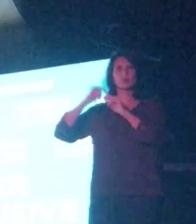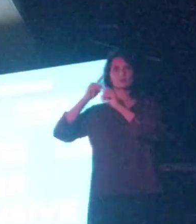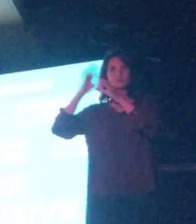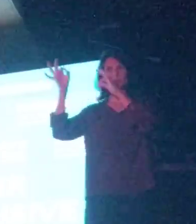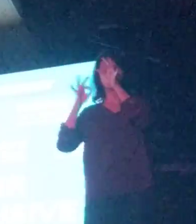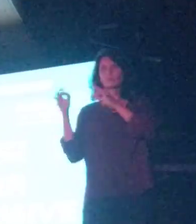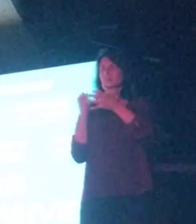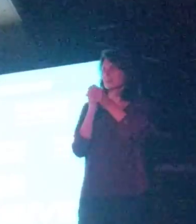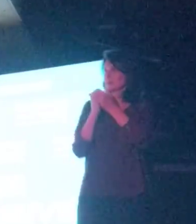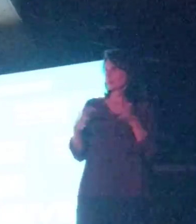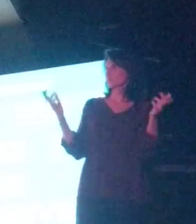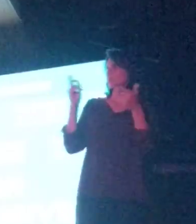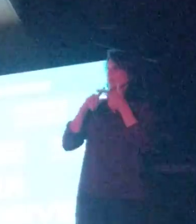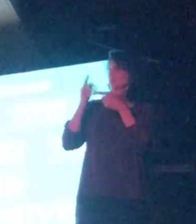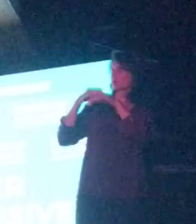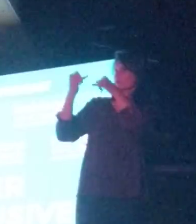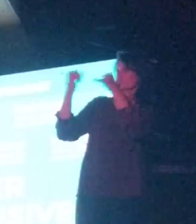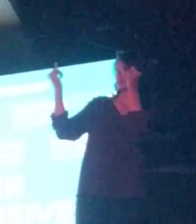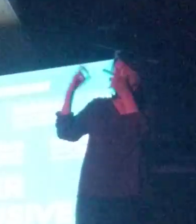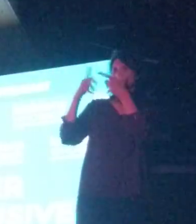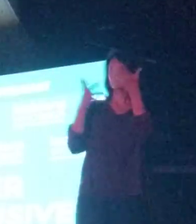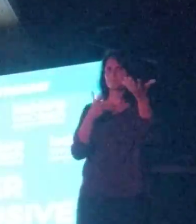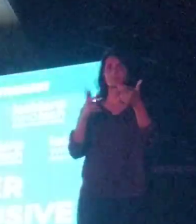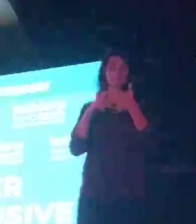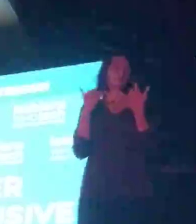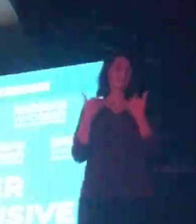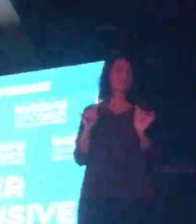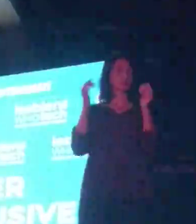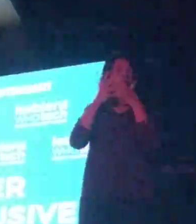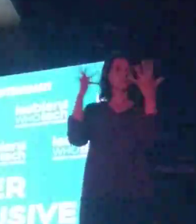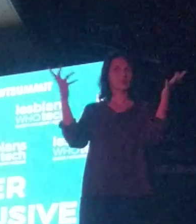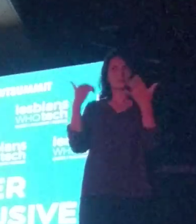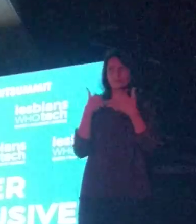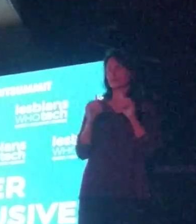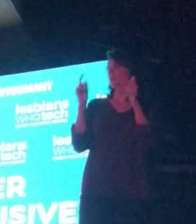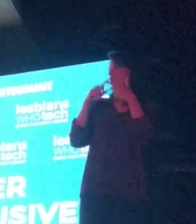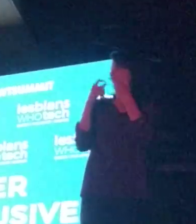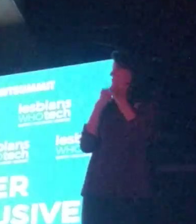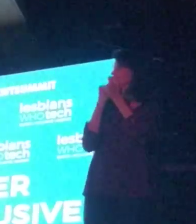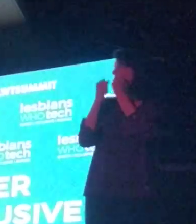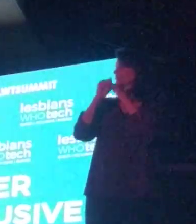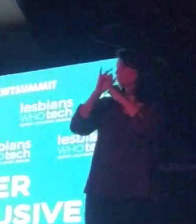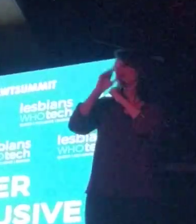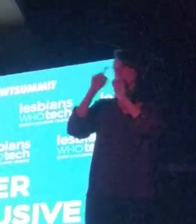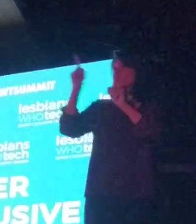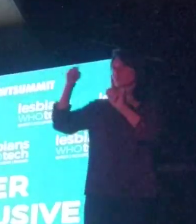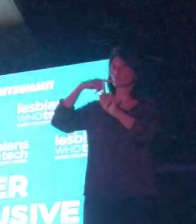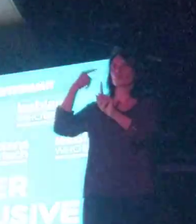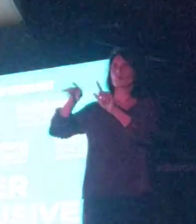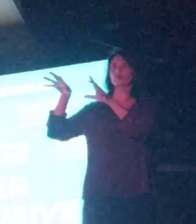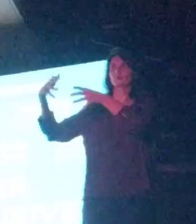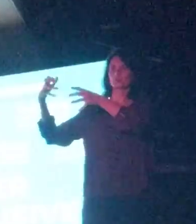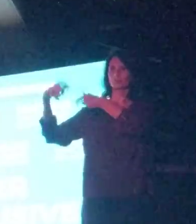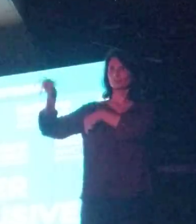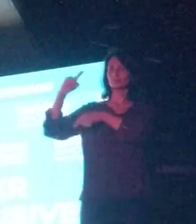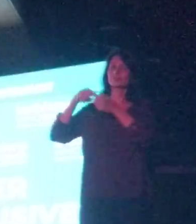that is online, much of it's still being promoted by the Russians, it's really difficult for people to sort